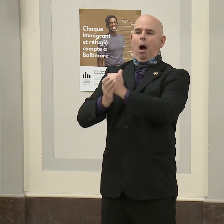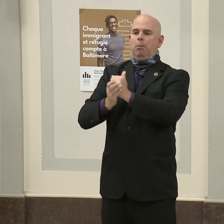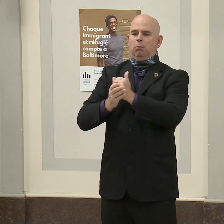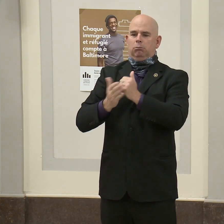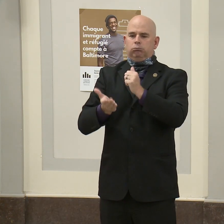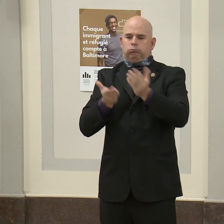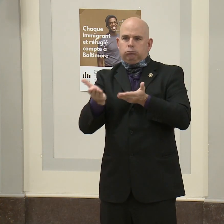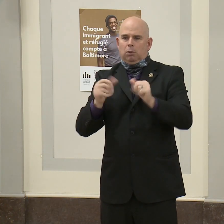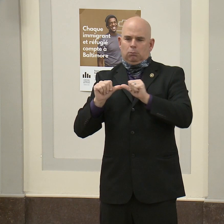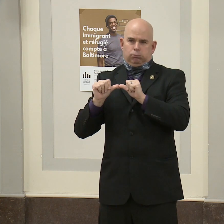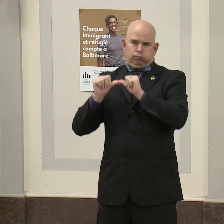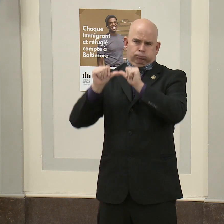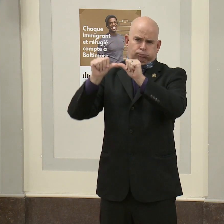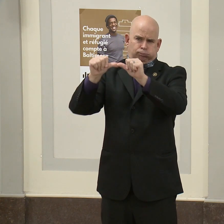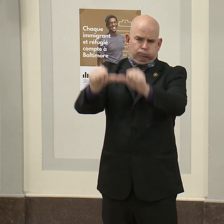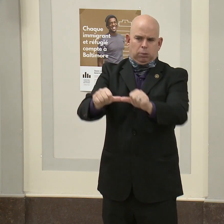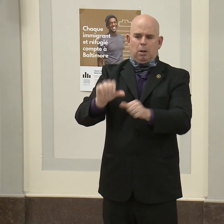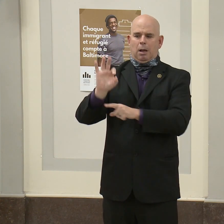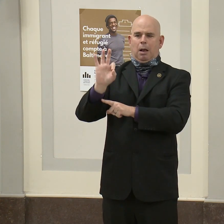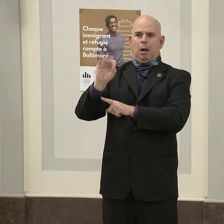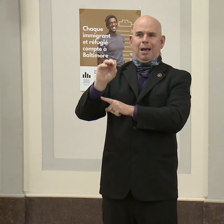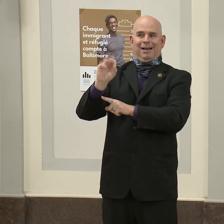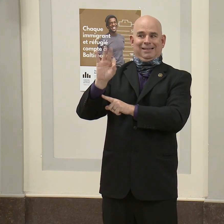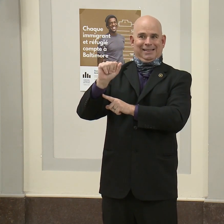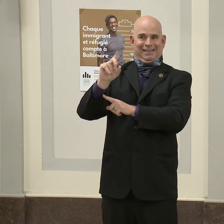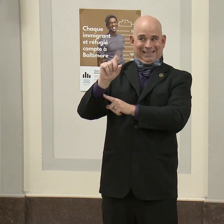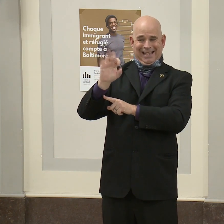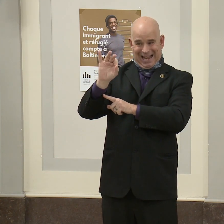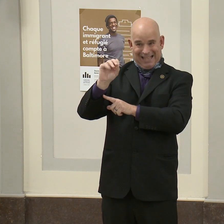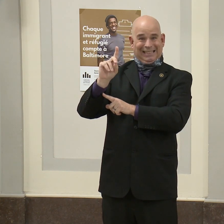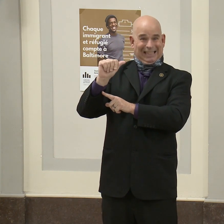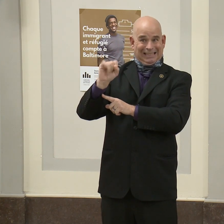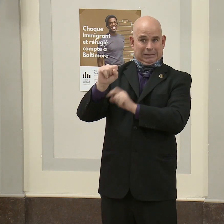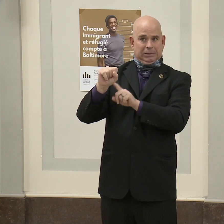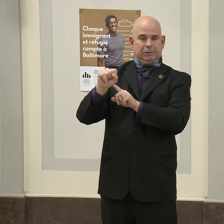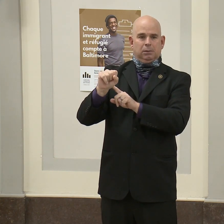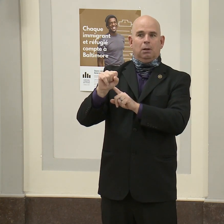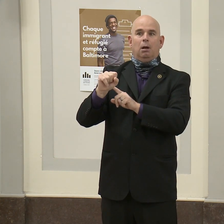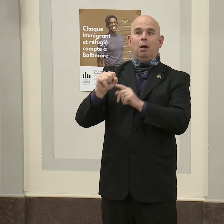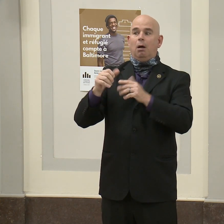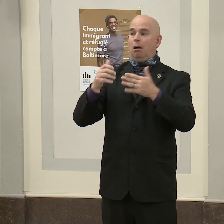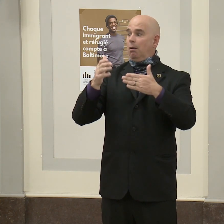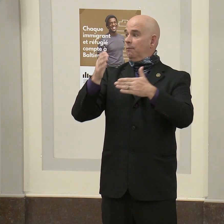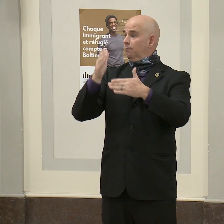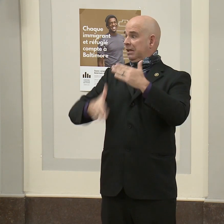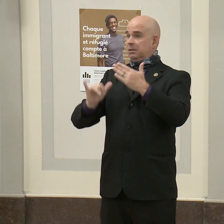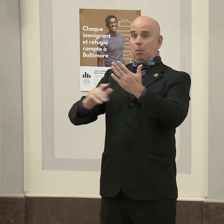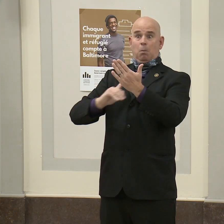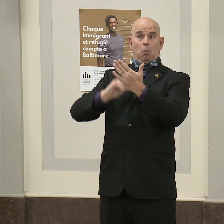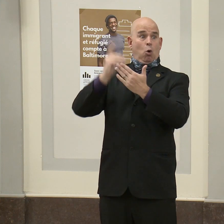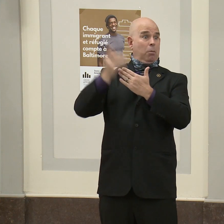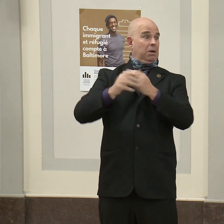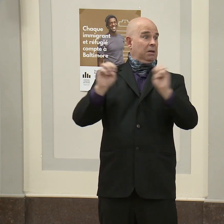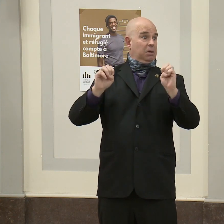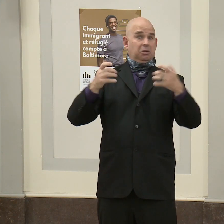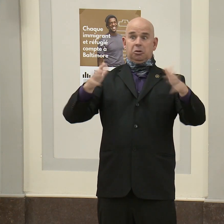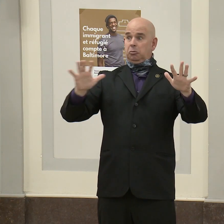of emergency on December the 31st, 2020, whichever comes first, and the discount is good for 1